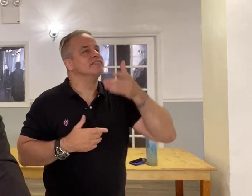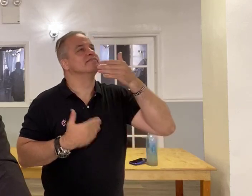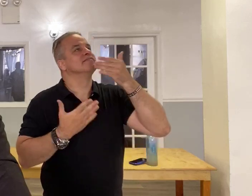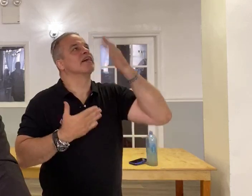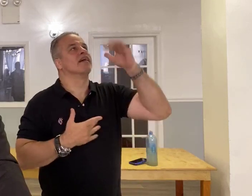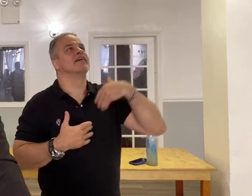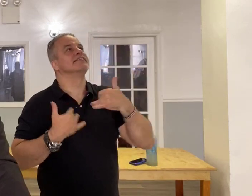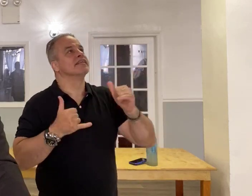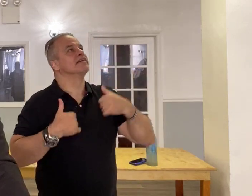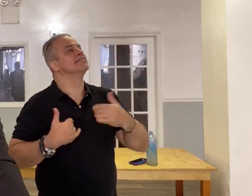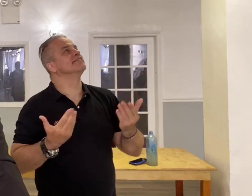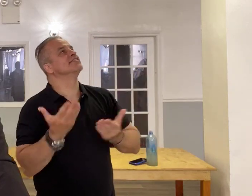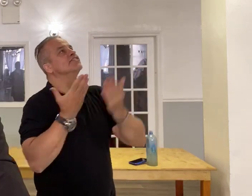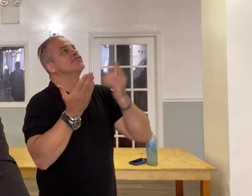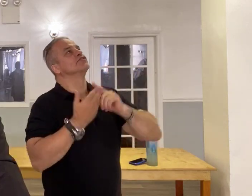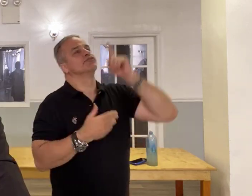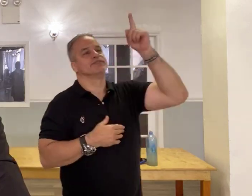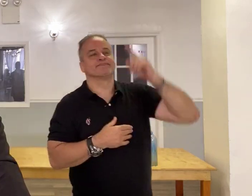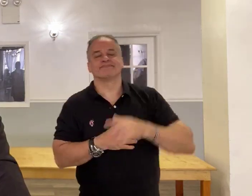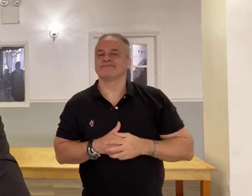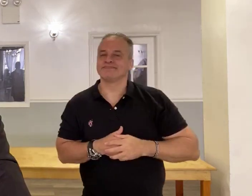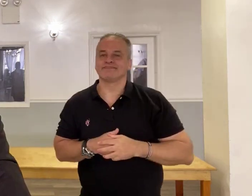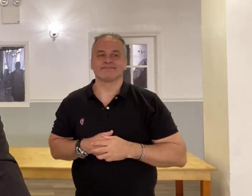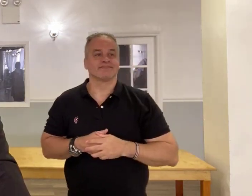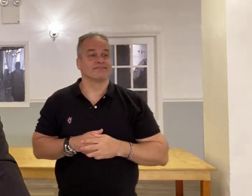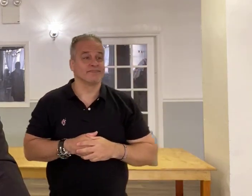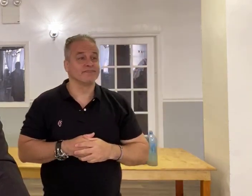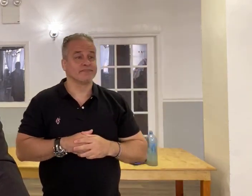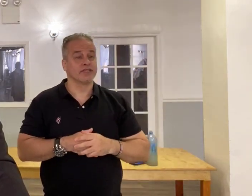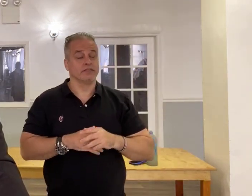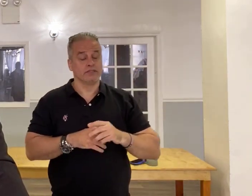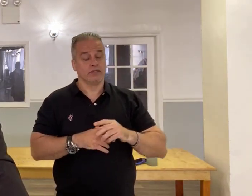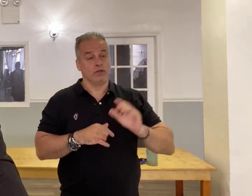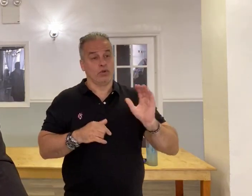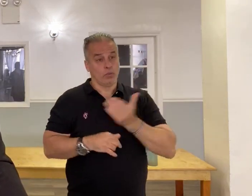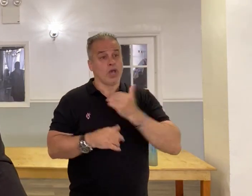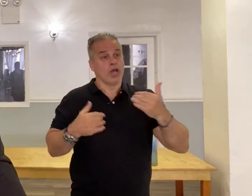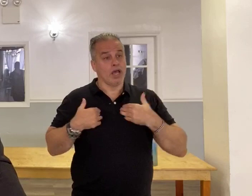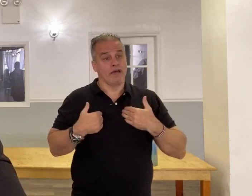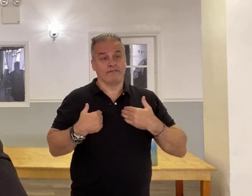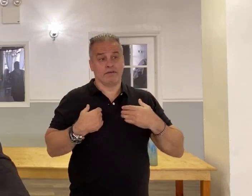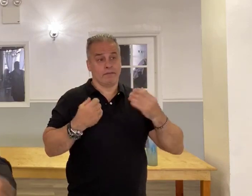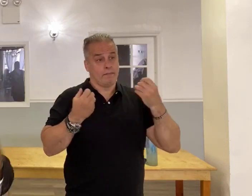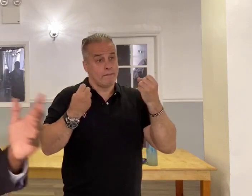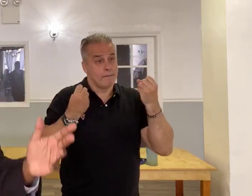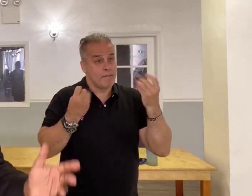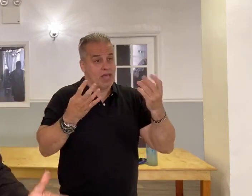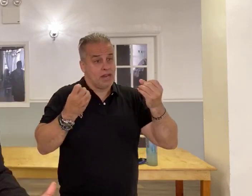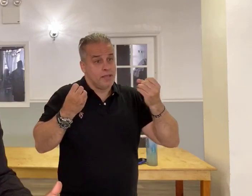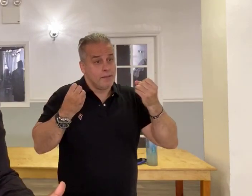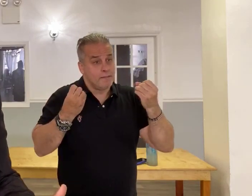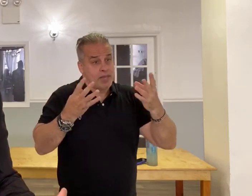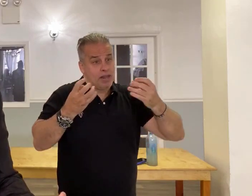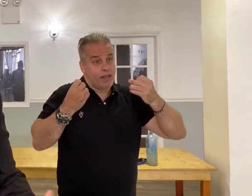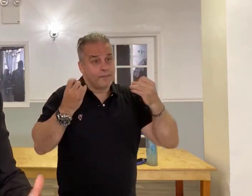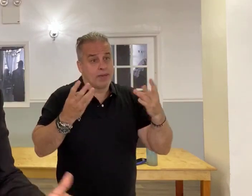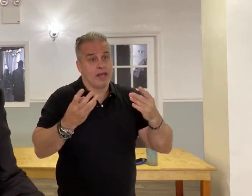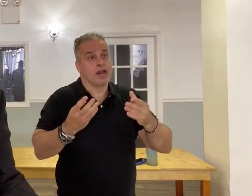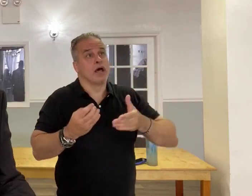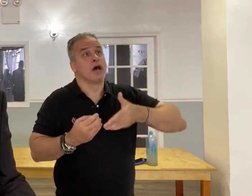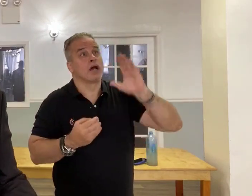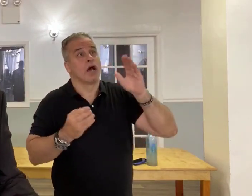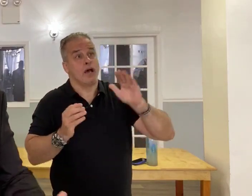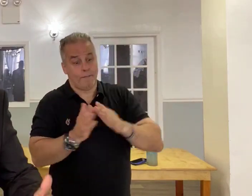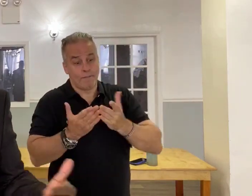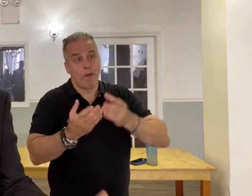remarkable passage of Scripture. And I say it's remarkable. You see, all of the Scripture is